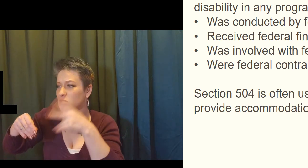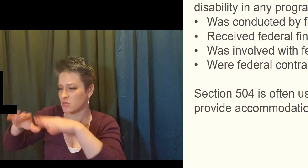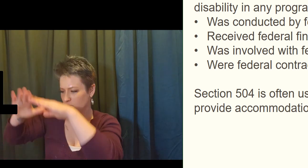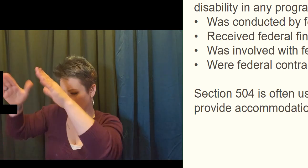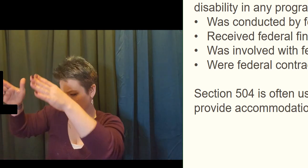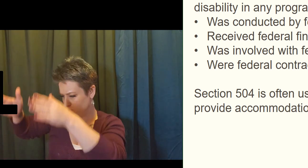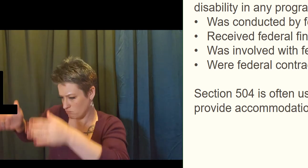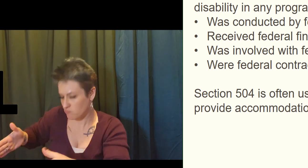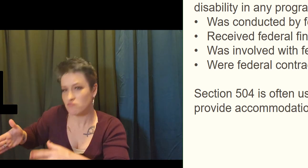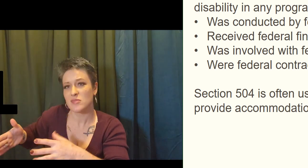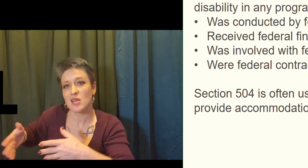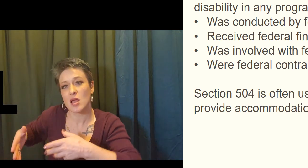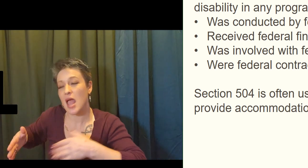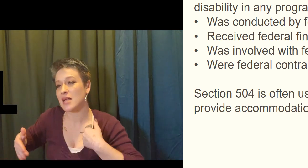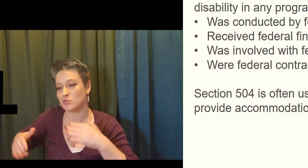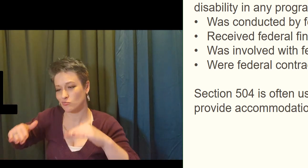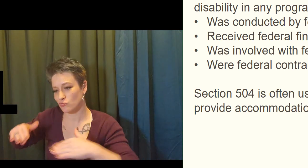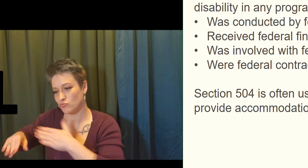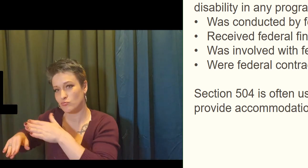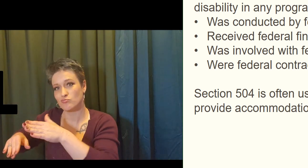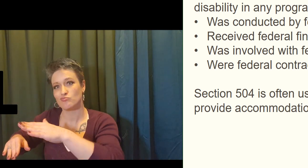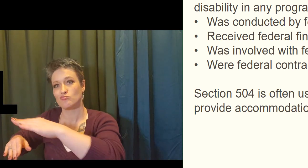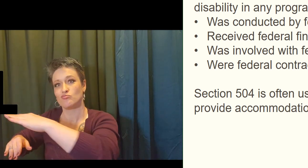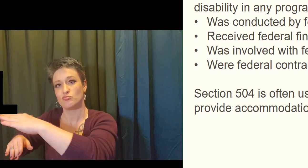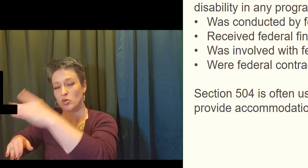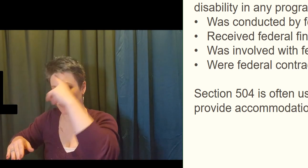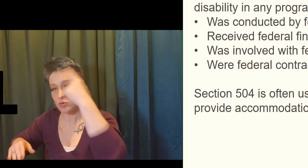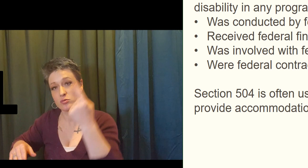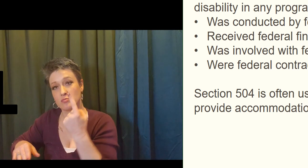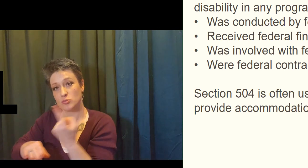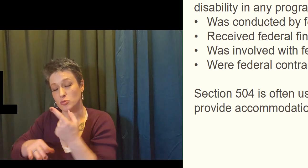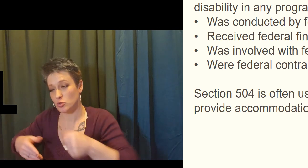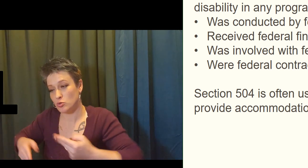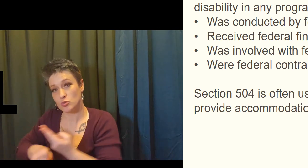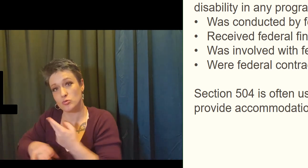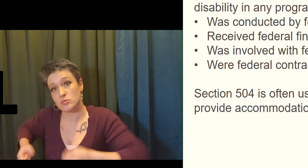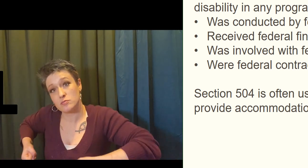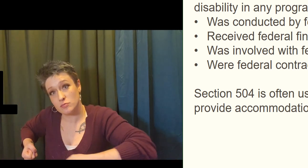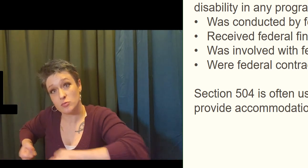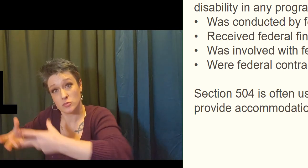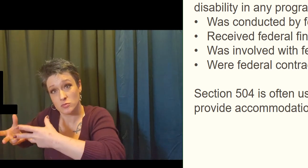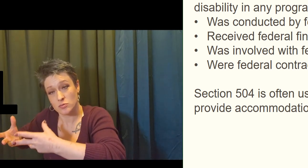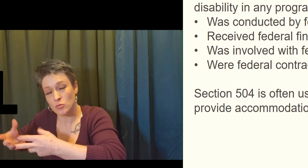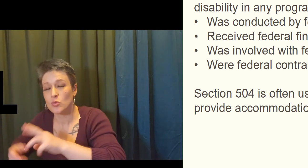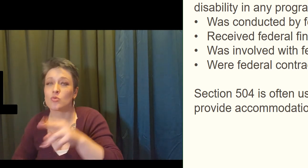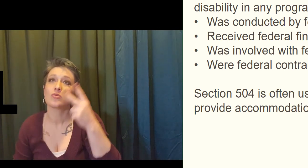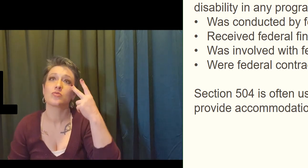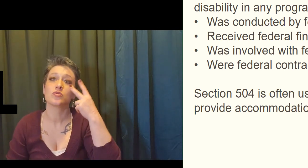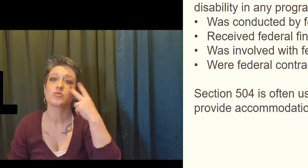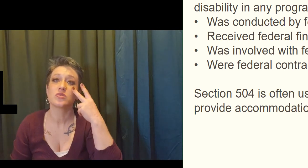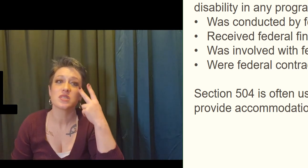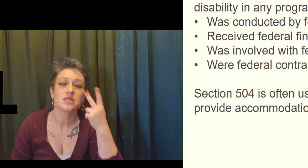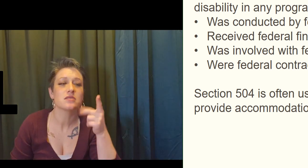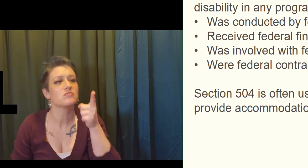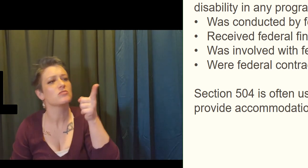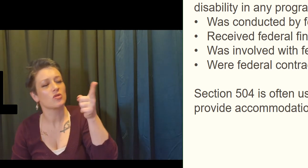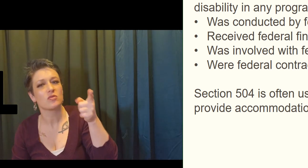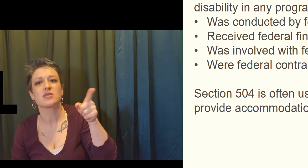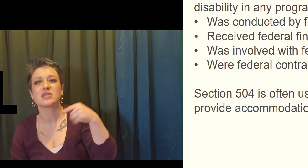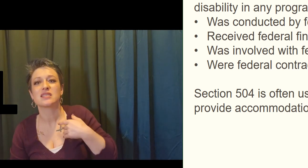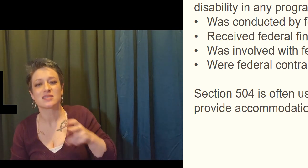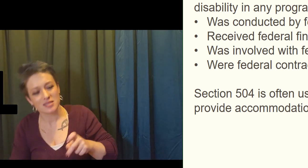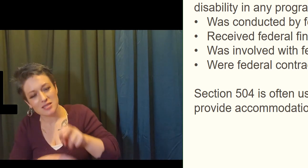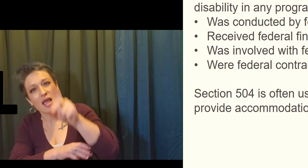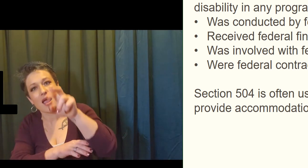go to a store and you see that there's a building and there's a wheelchair ramp up to the front so that someone can skip the stairs,